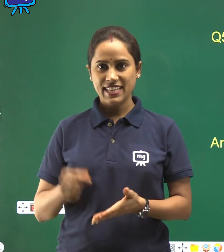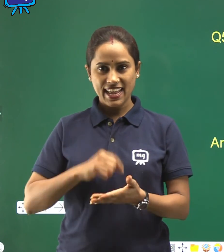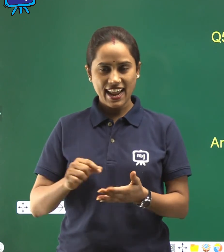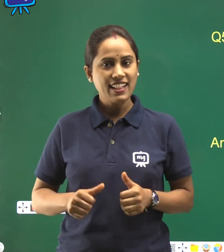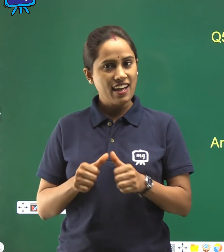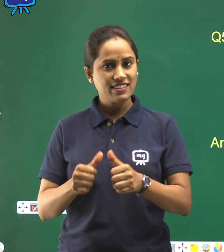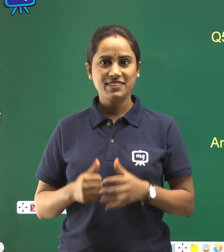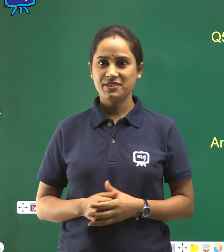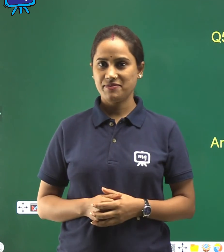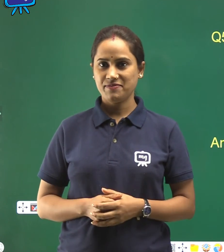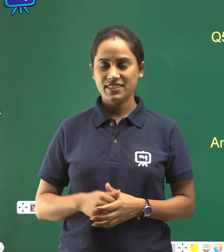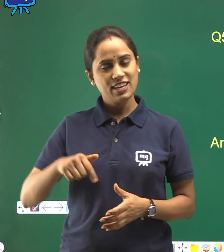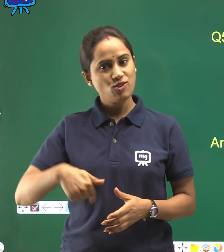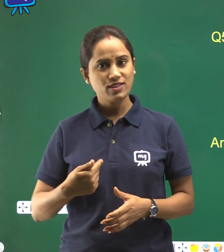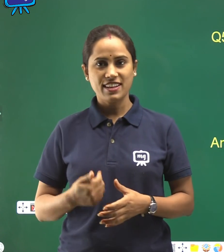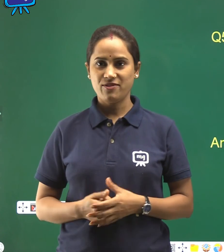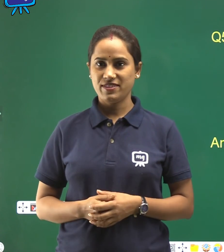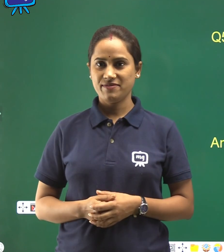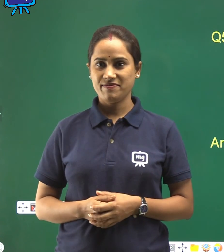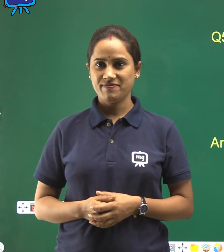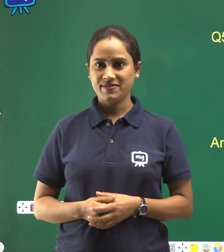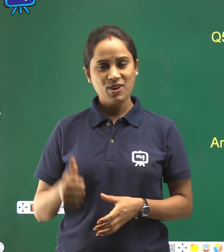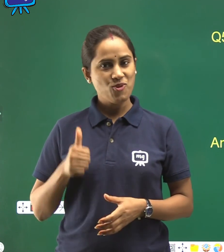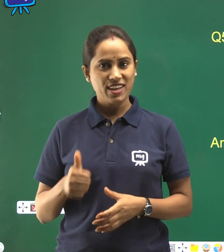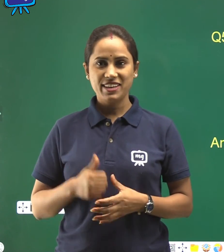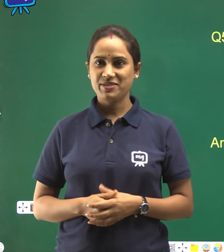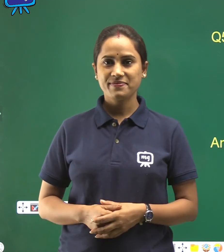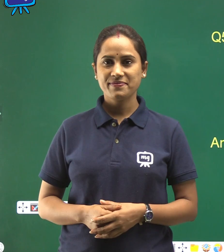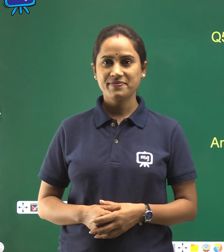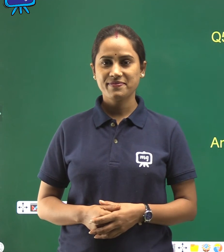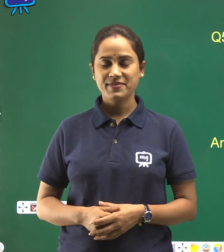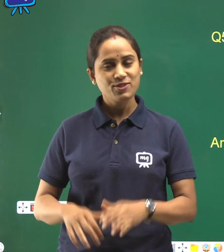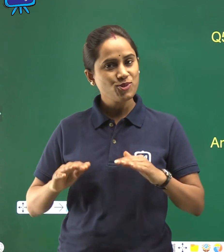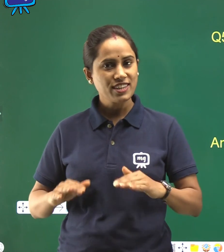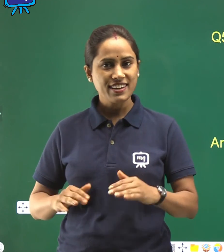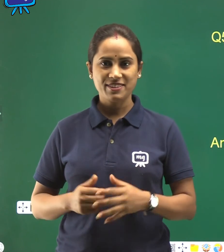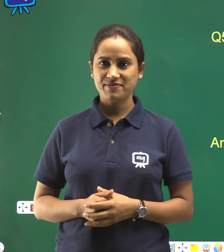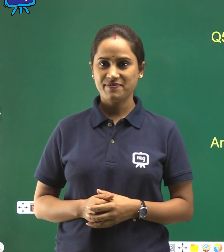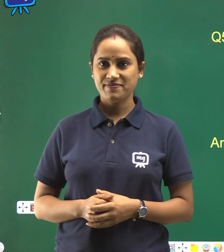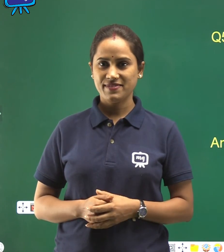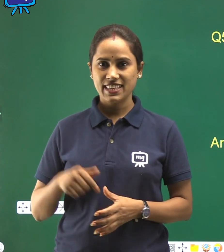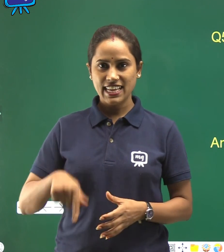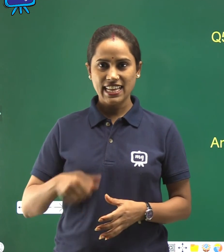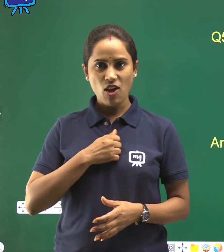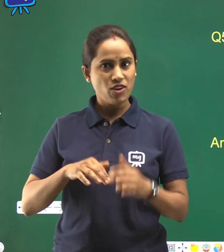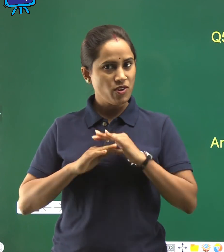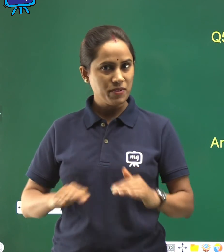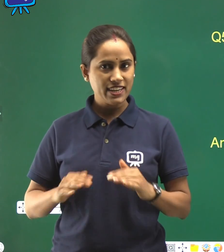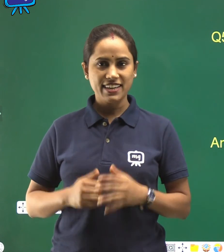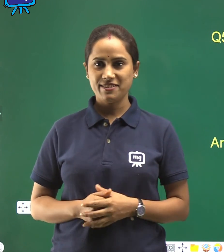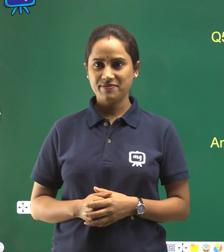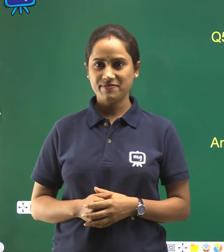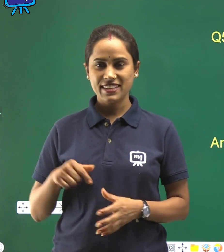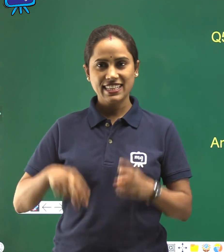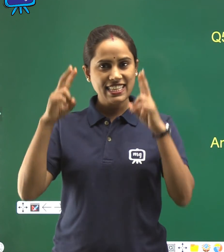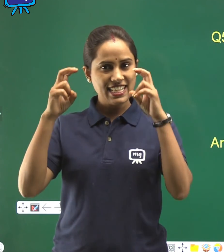Write the answer yourself. Okay? So children, now we have completed